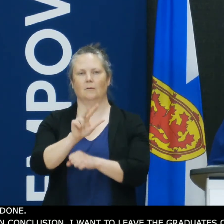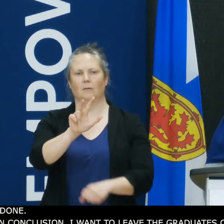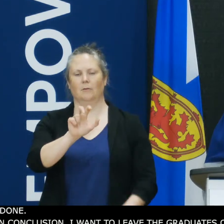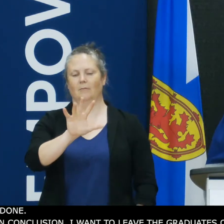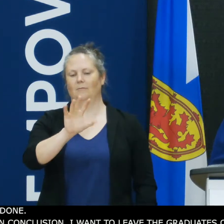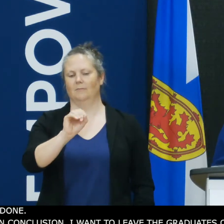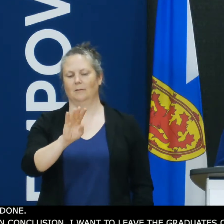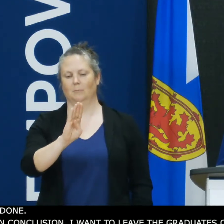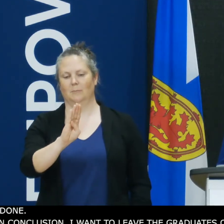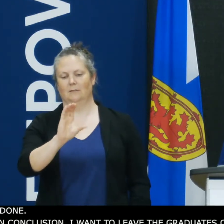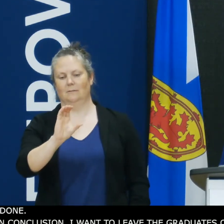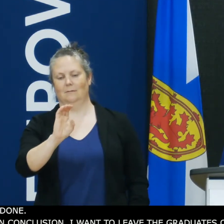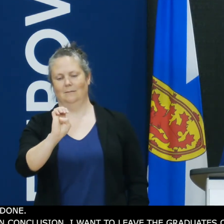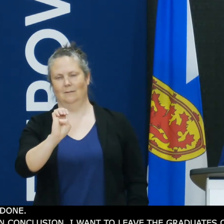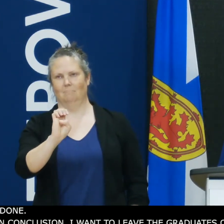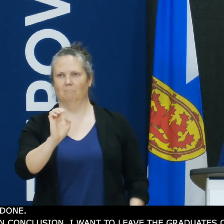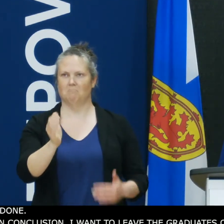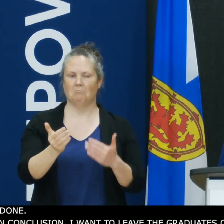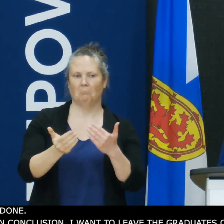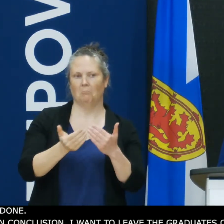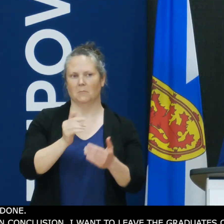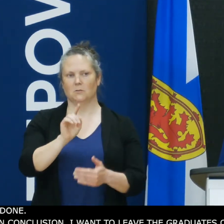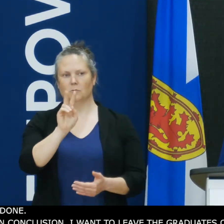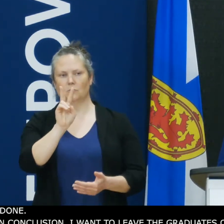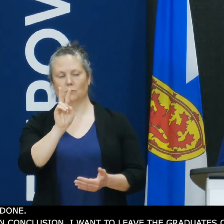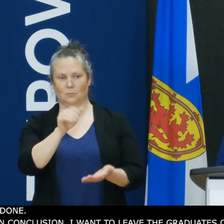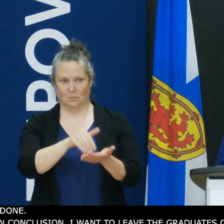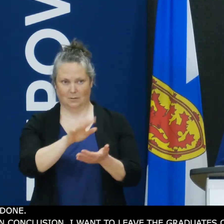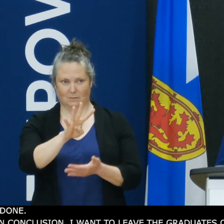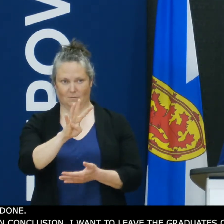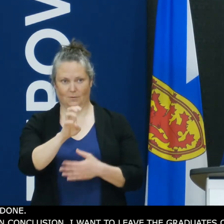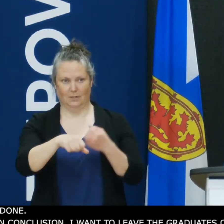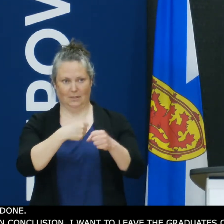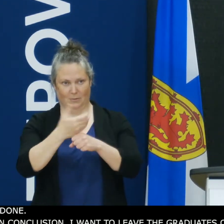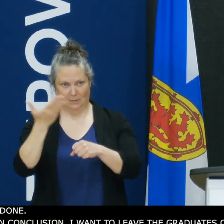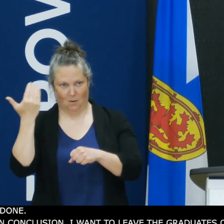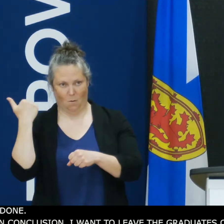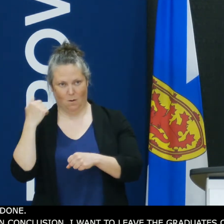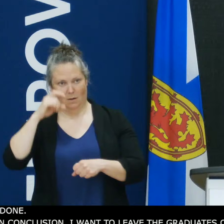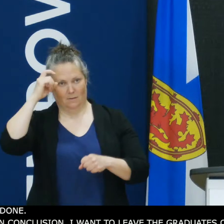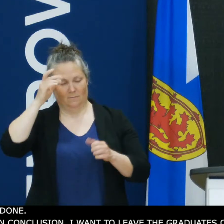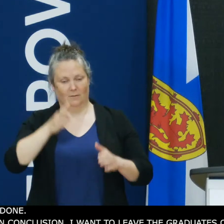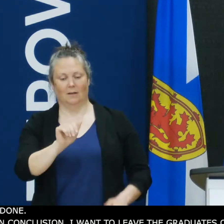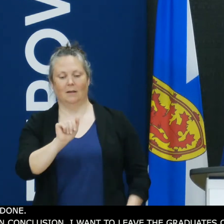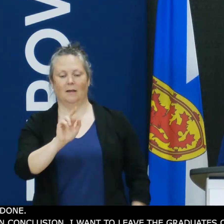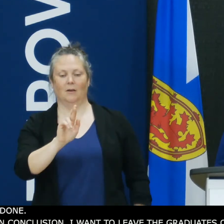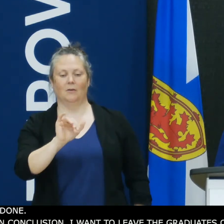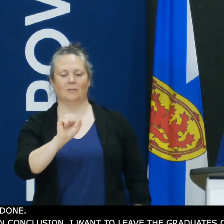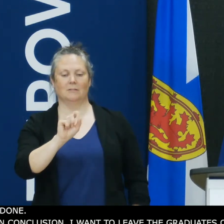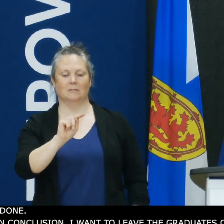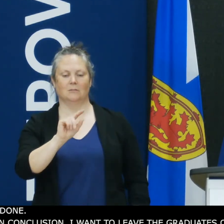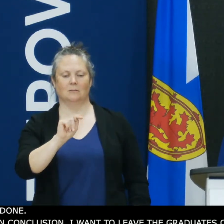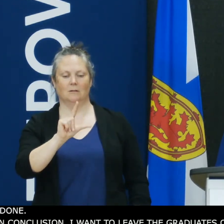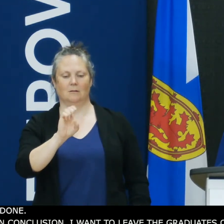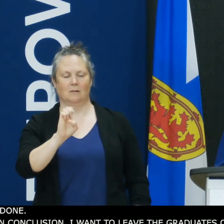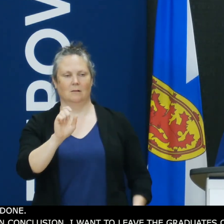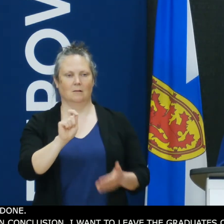BC, almost 2,400 years ago, Aristotle wrote that